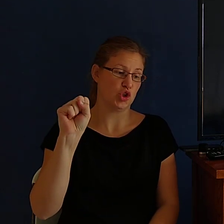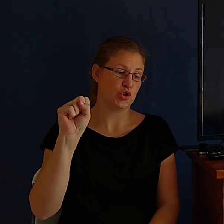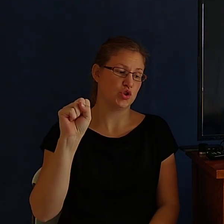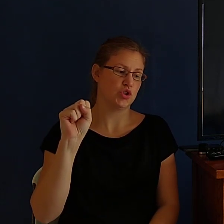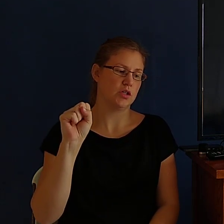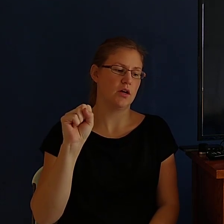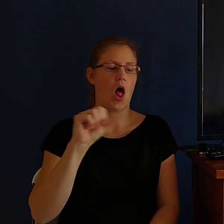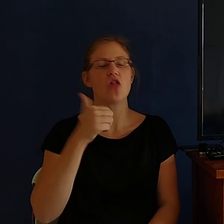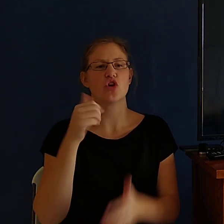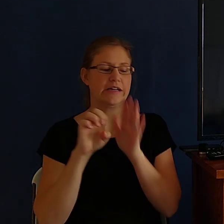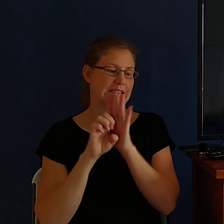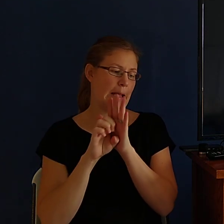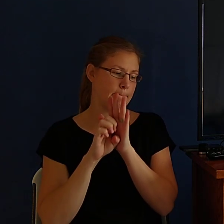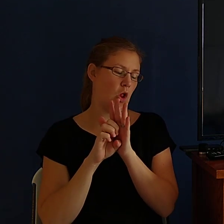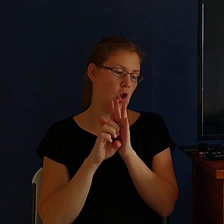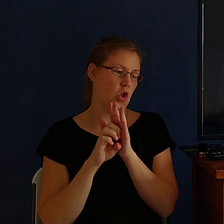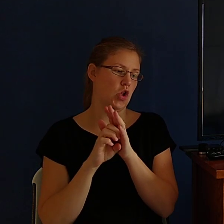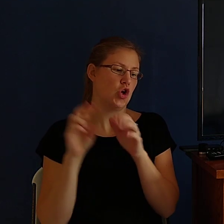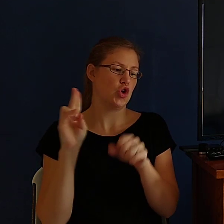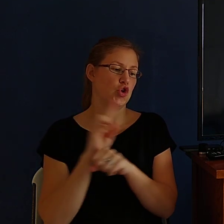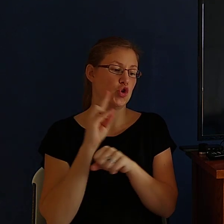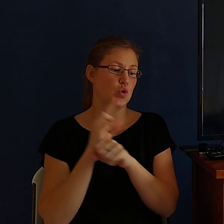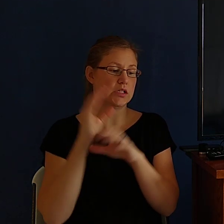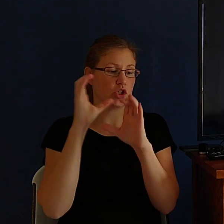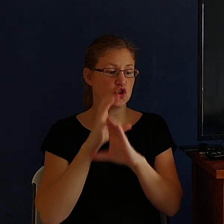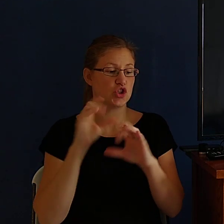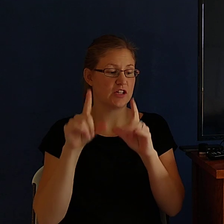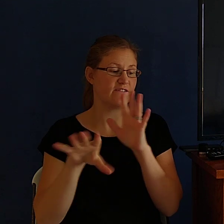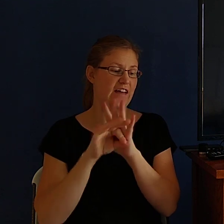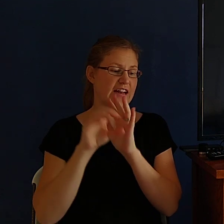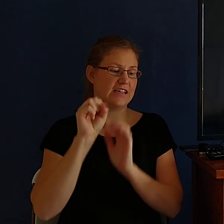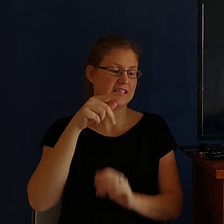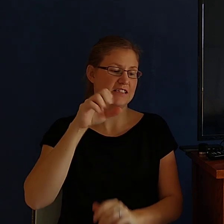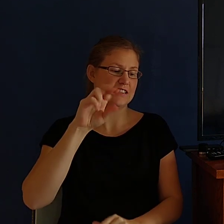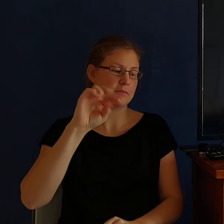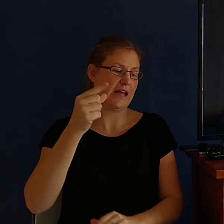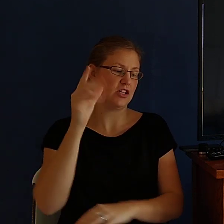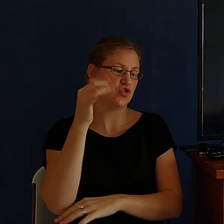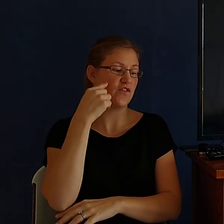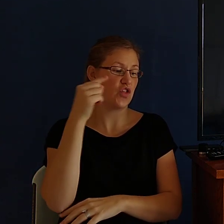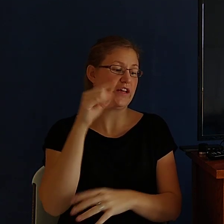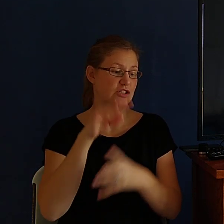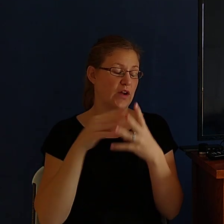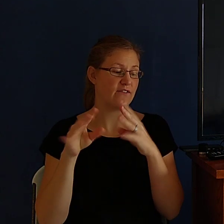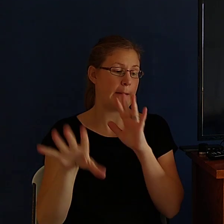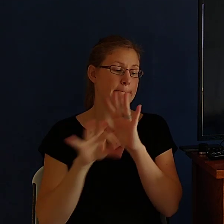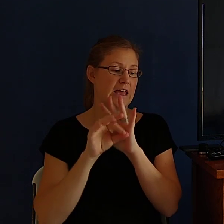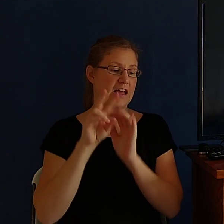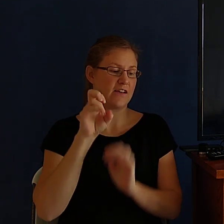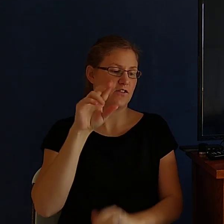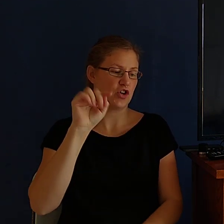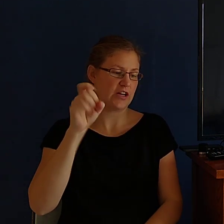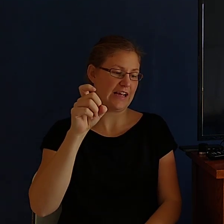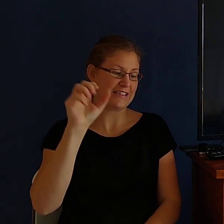another example. Use breadth first search to find a spanning tree for this graph. Choose vertex A as a